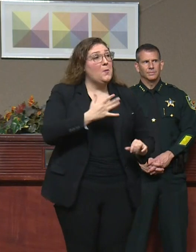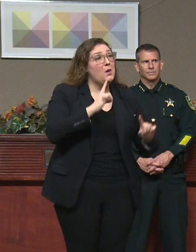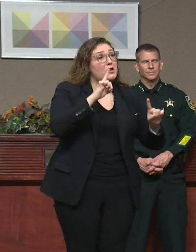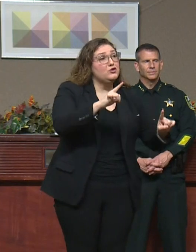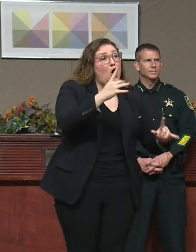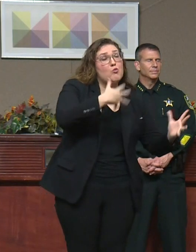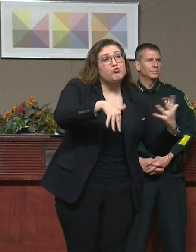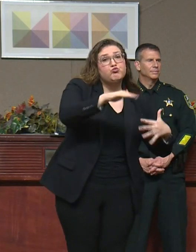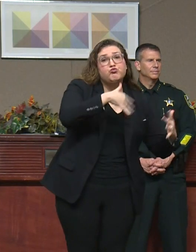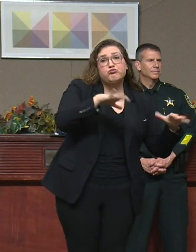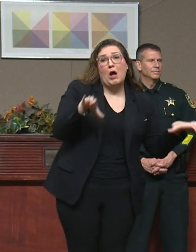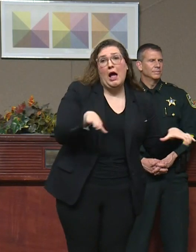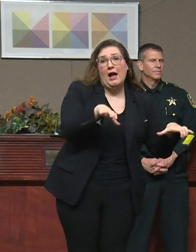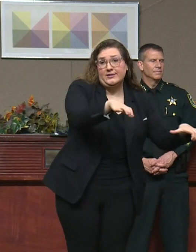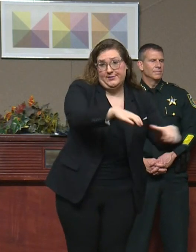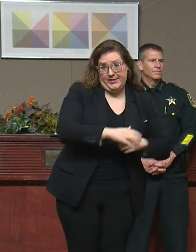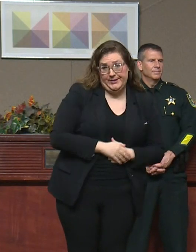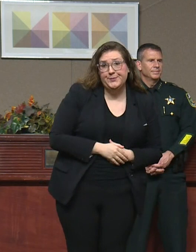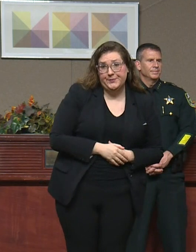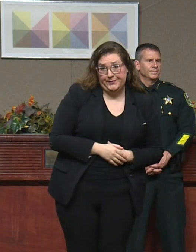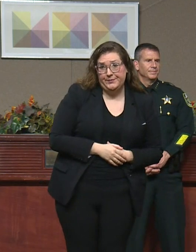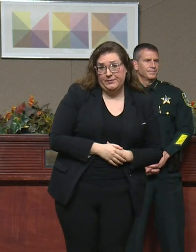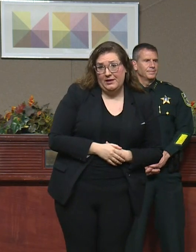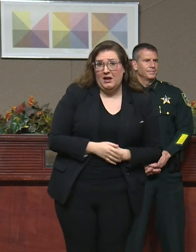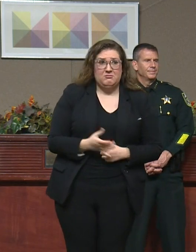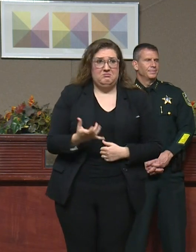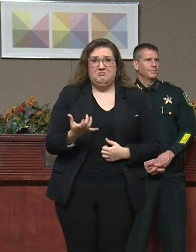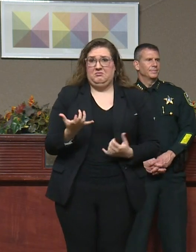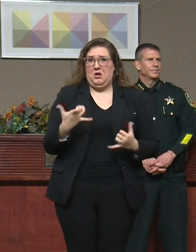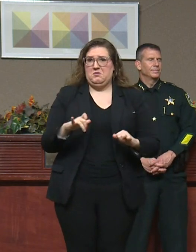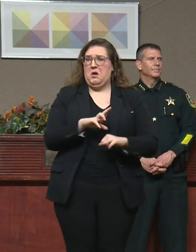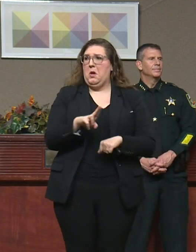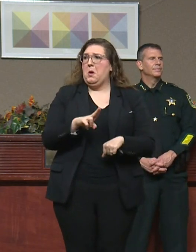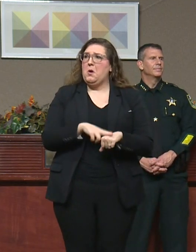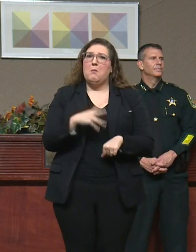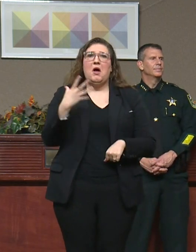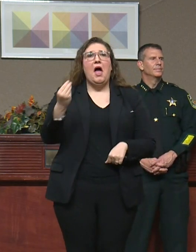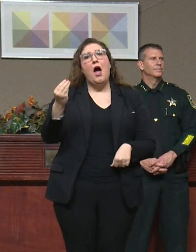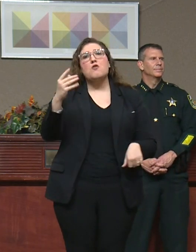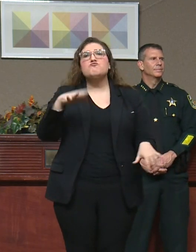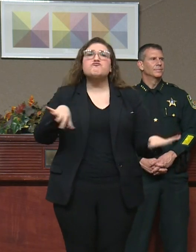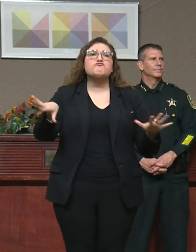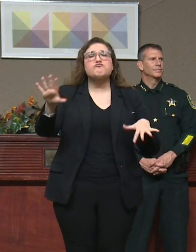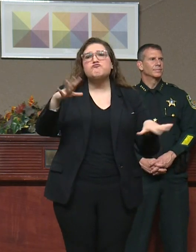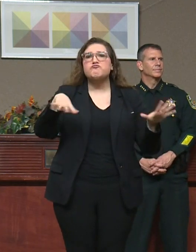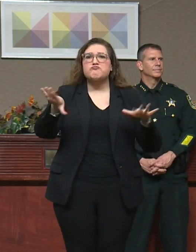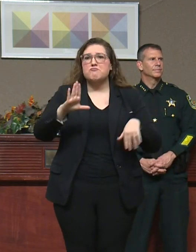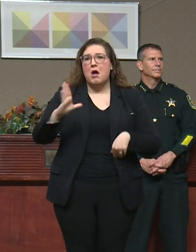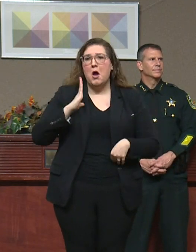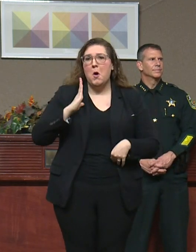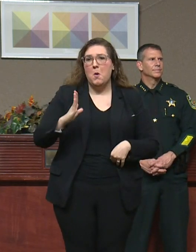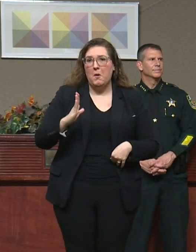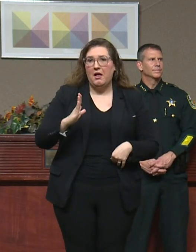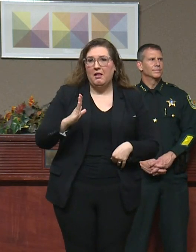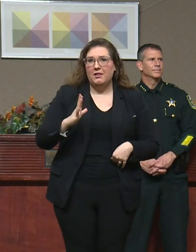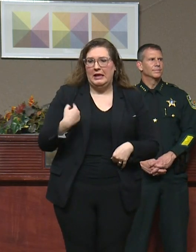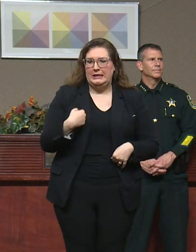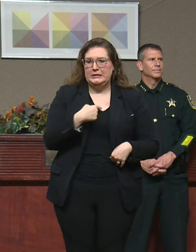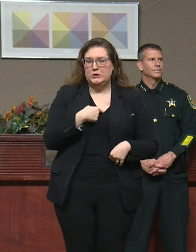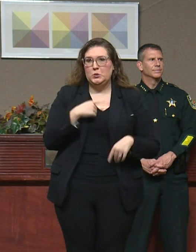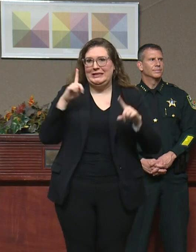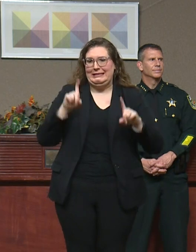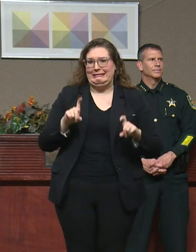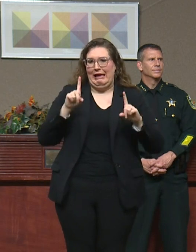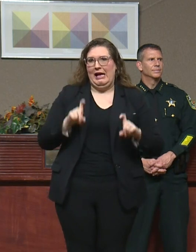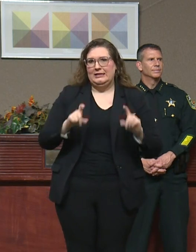in contact and going out and about. And as we go along testing,